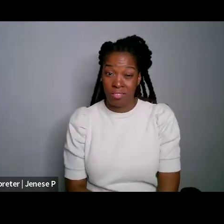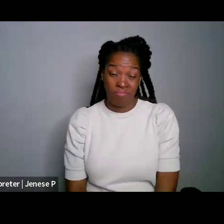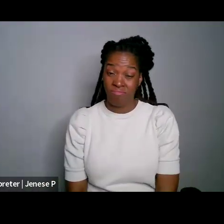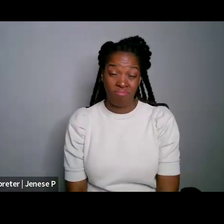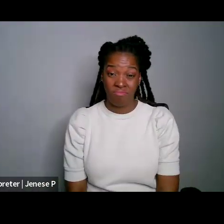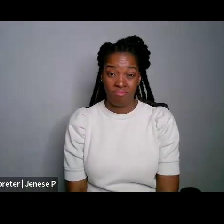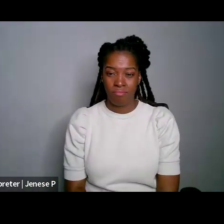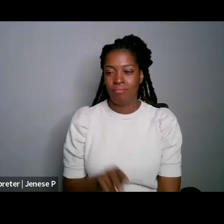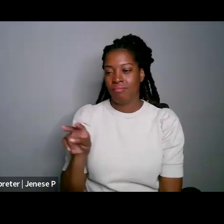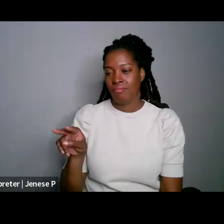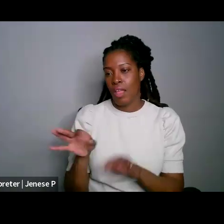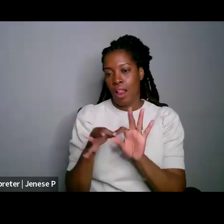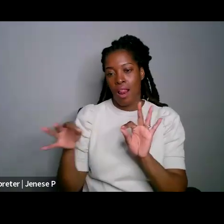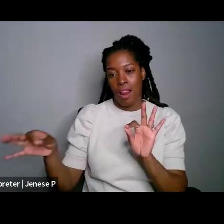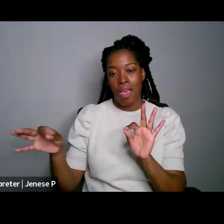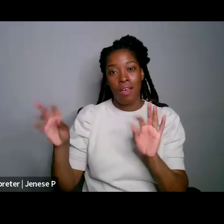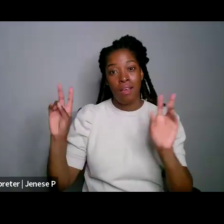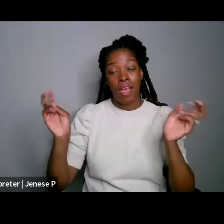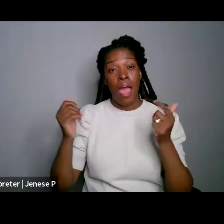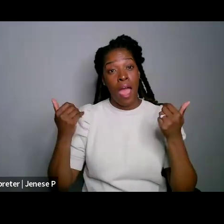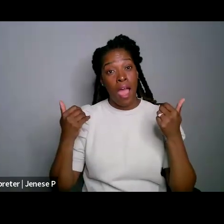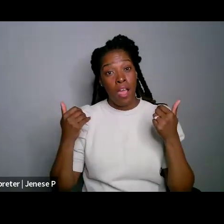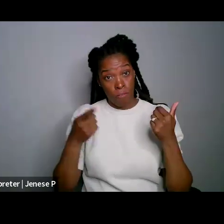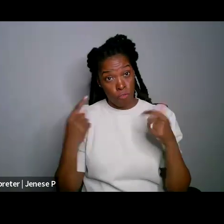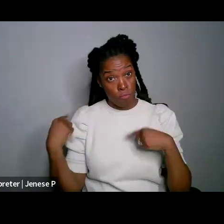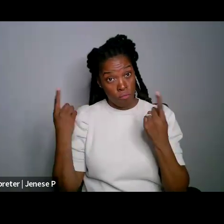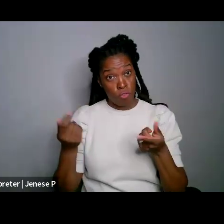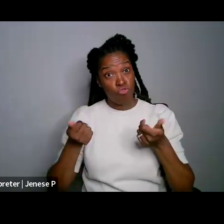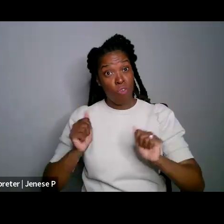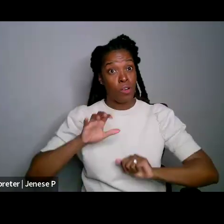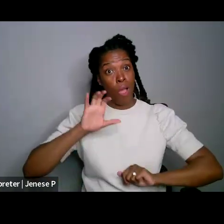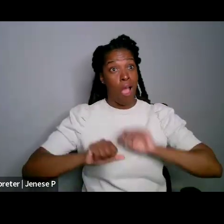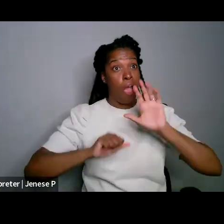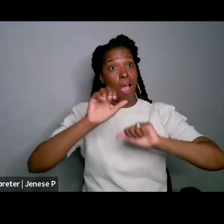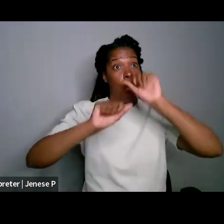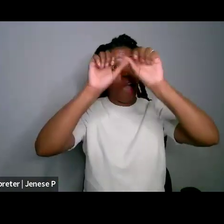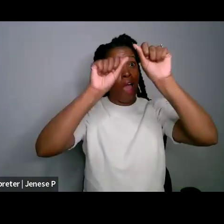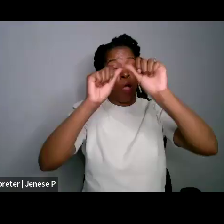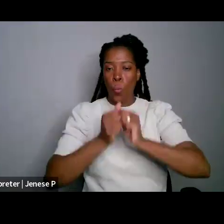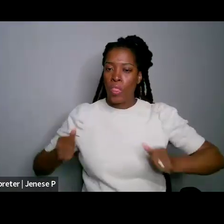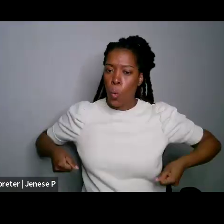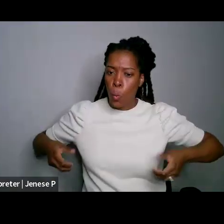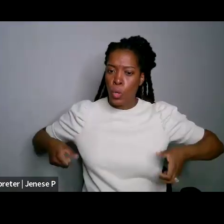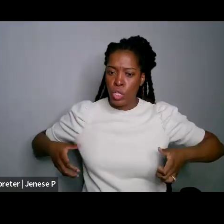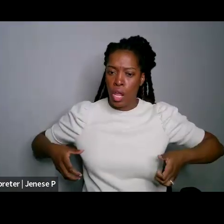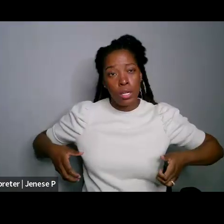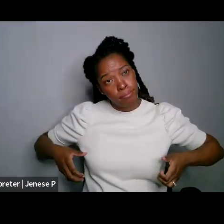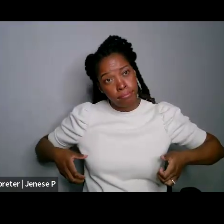Okay, I like the line, have you ever tried to climb a ladder in a wheelchair? It's a little difficult.